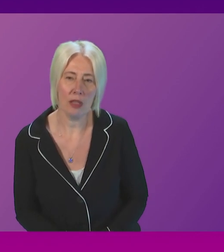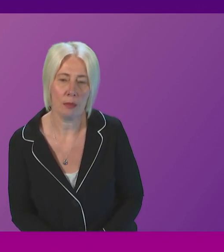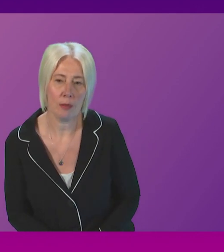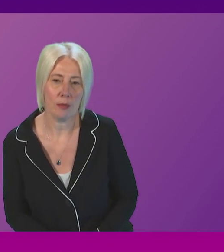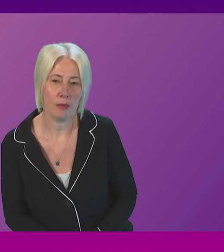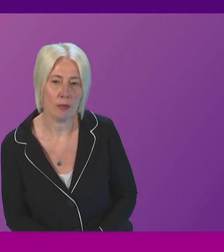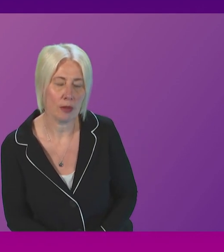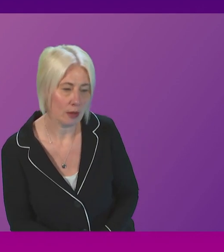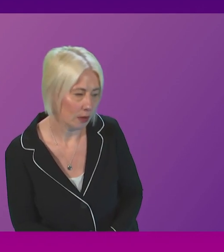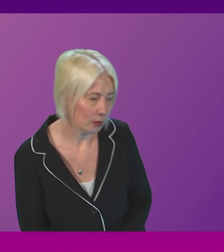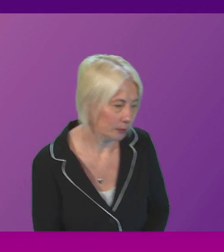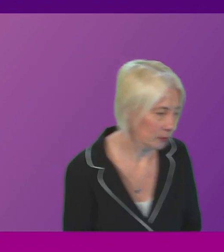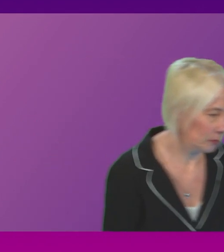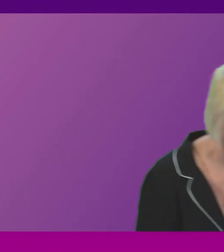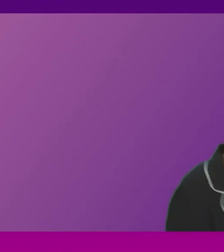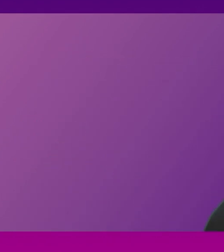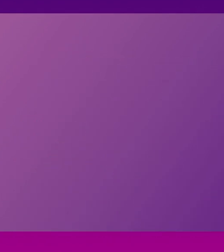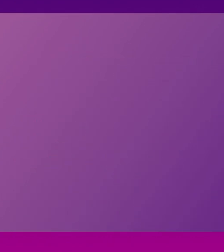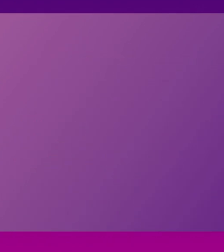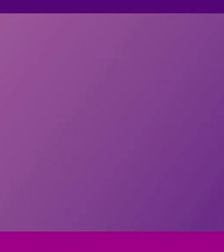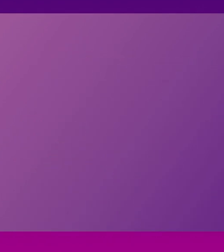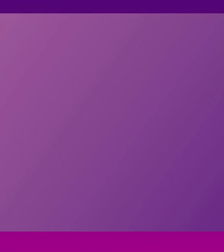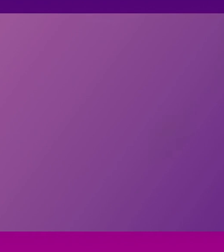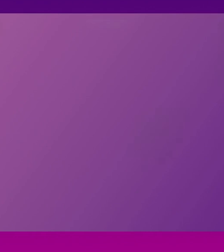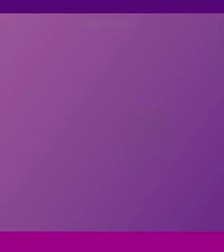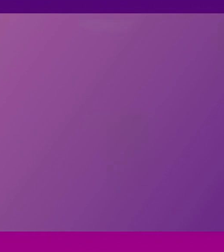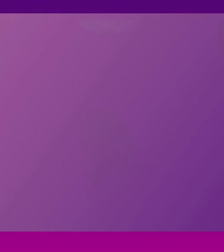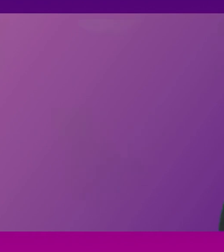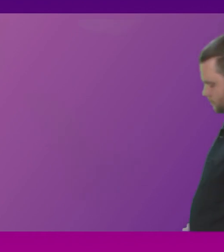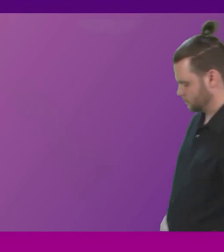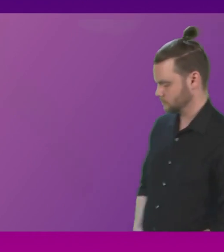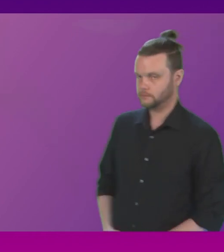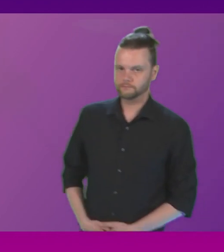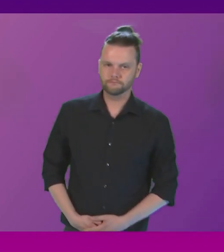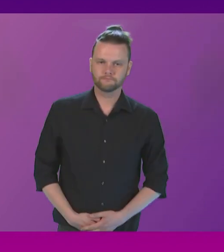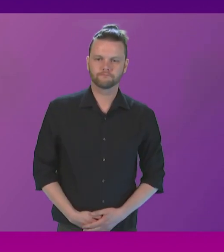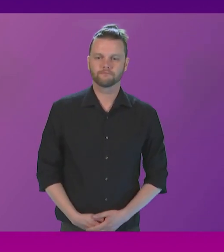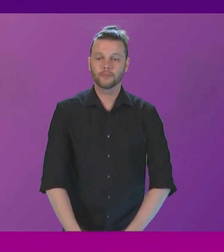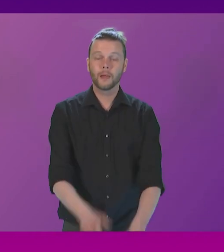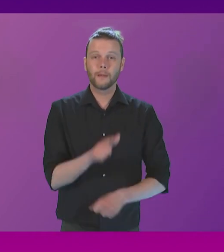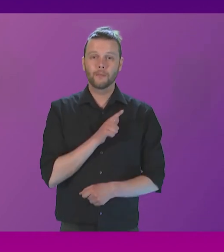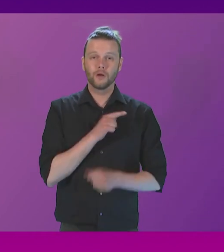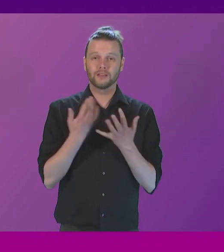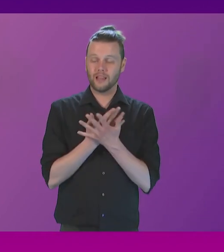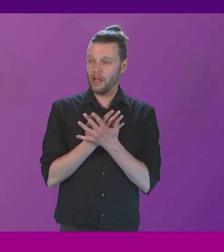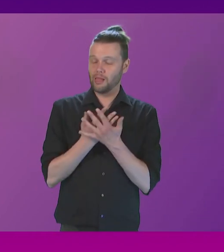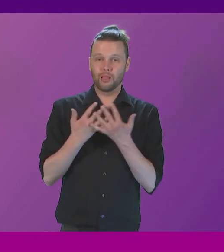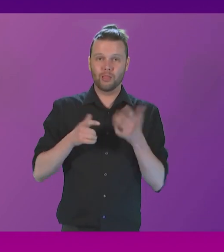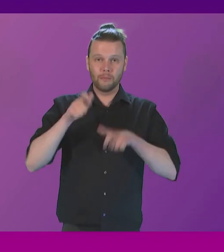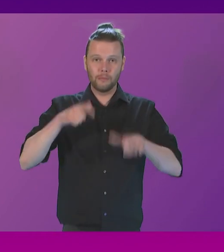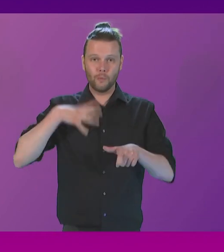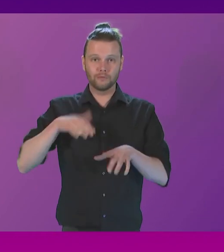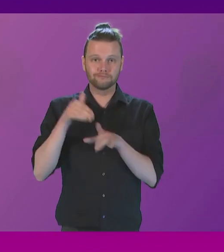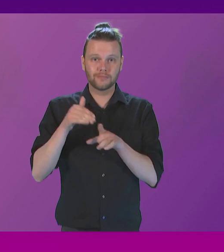Thank you, Ms. Regan. I would advise members that due to the number of members who wish to speak in this debate, I am minded to accept a motion without